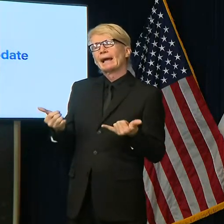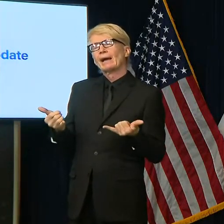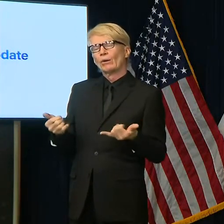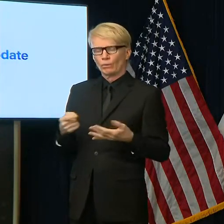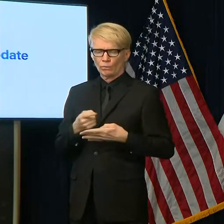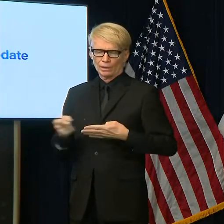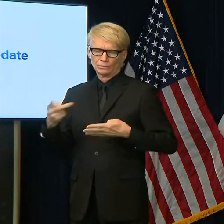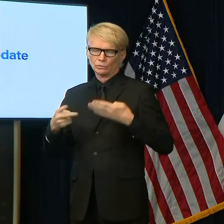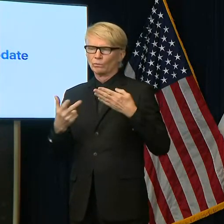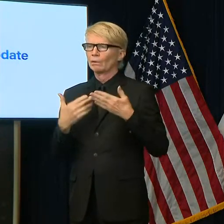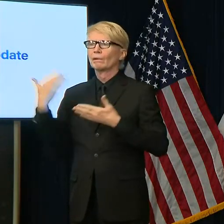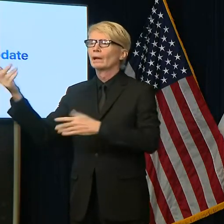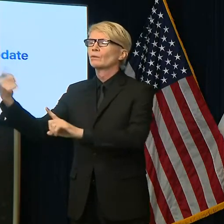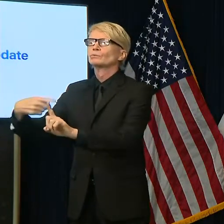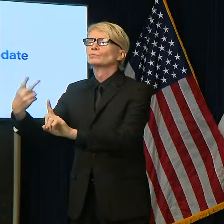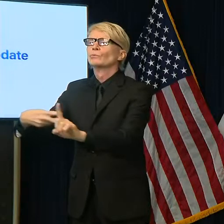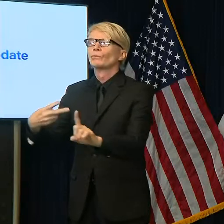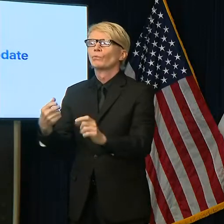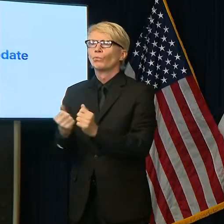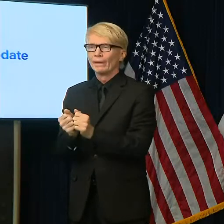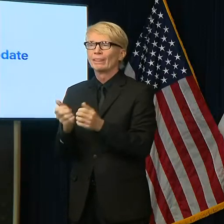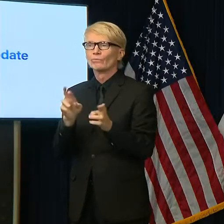coming months, even with a vaccine?